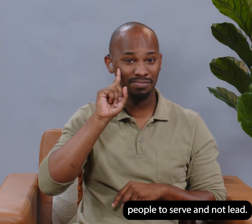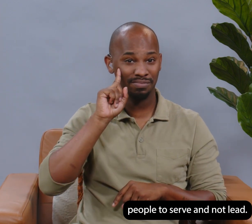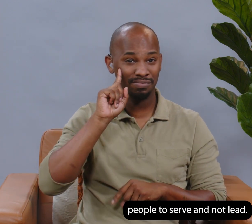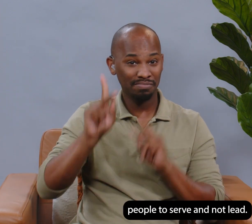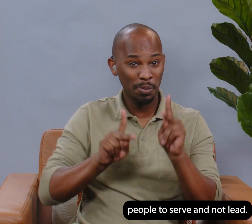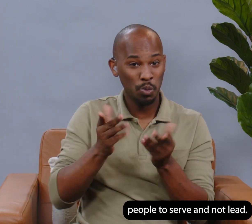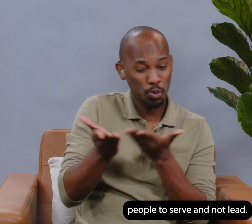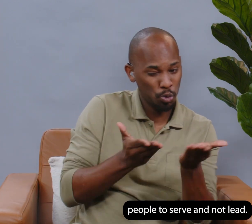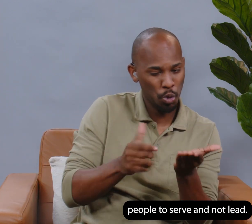serve and not lead.